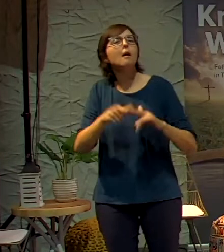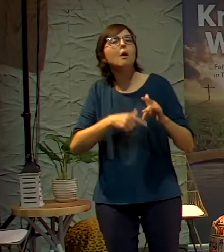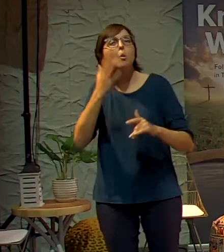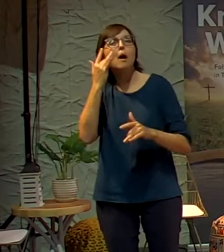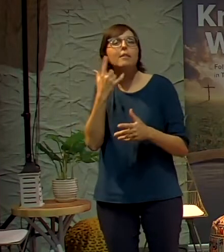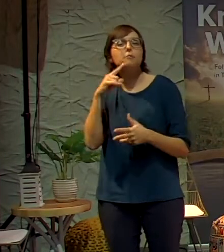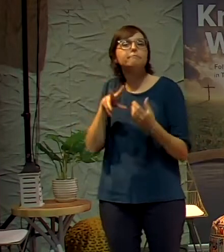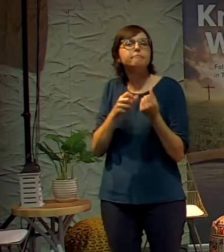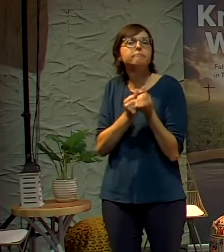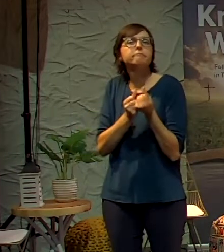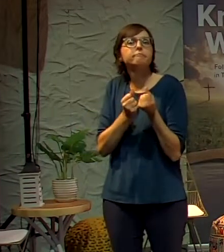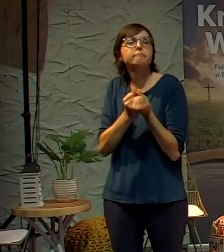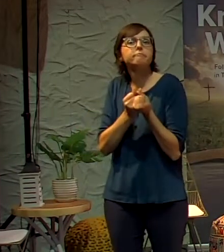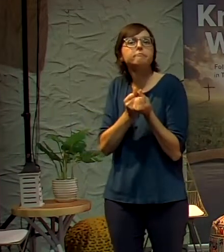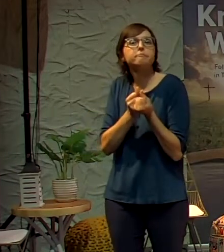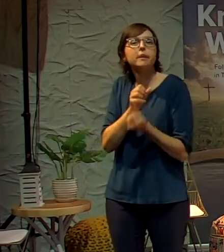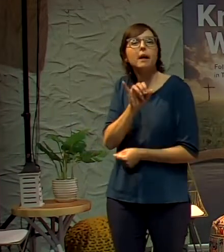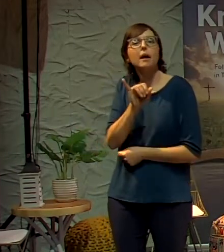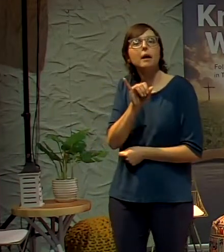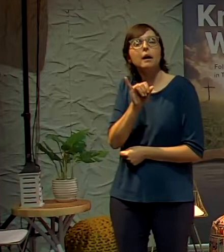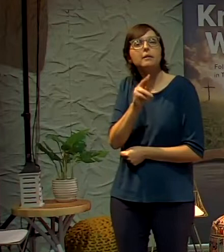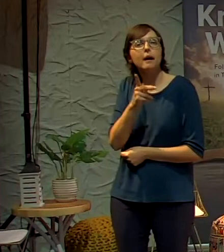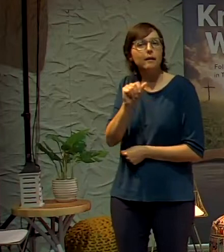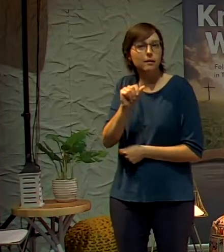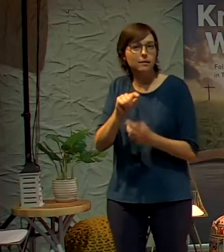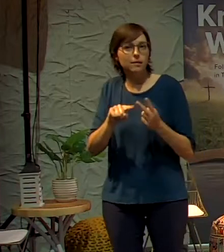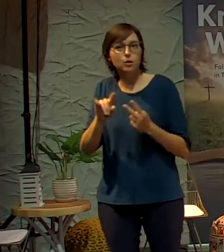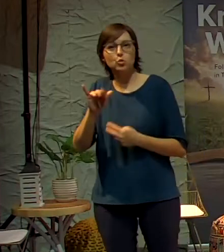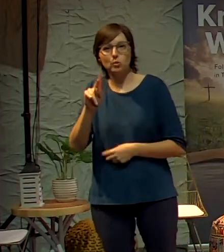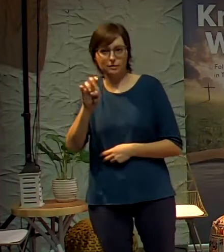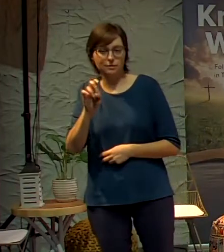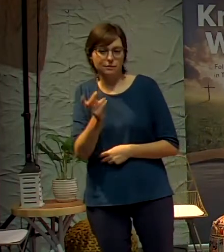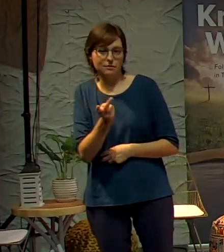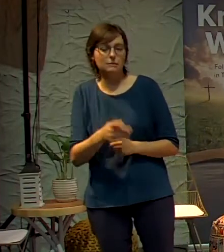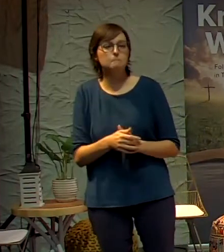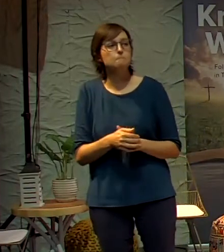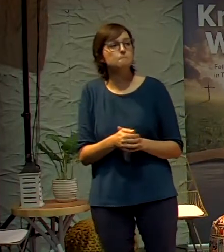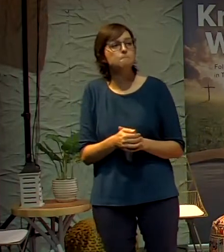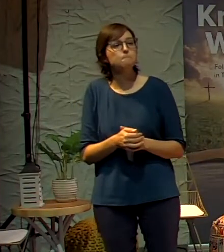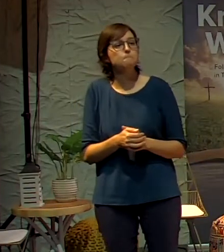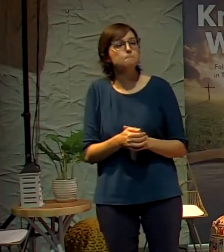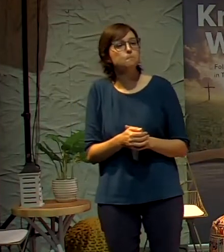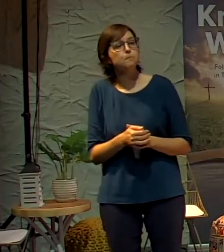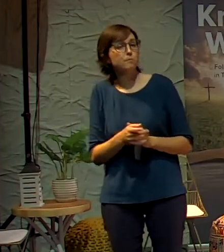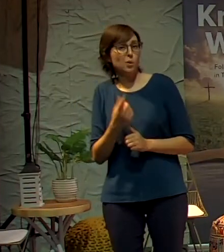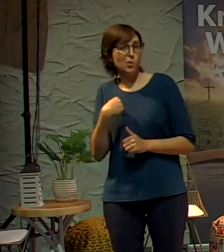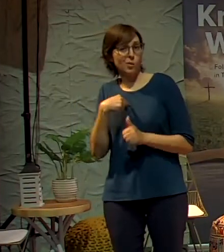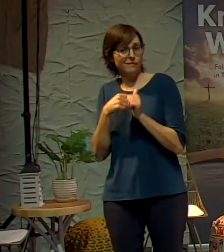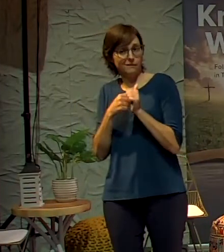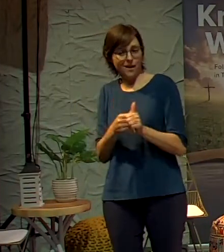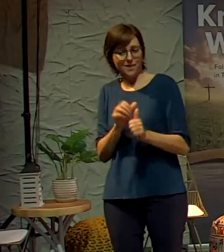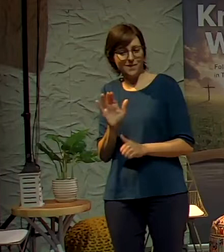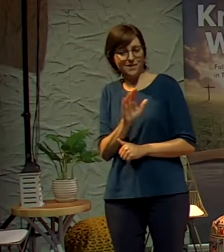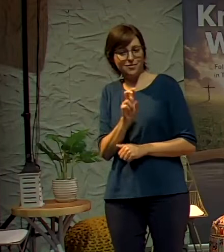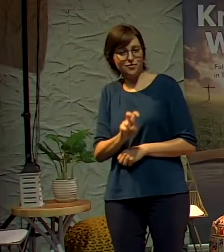were invested in Naya and Eunice. And I followed their journey, you know, many of us have followed their